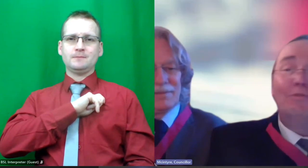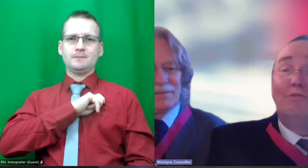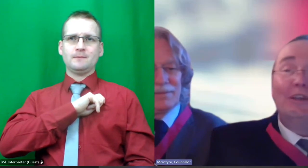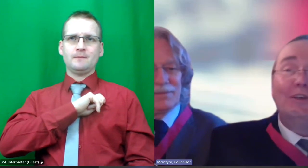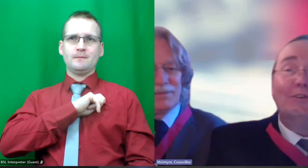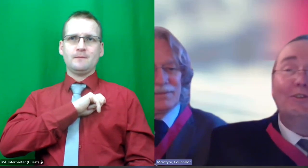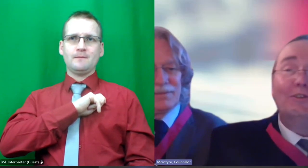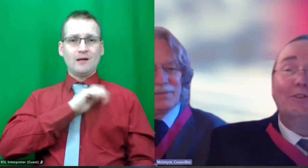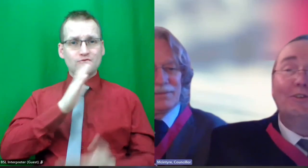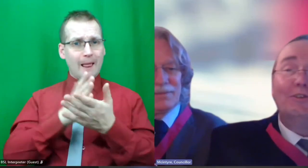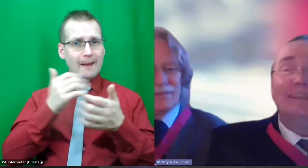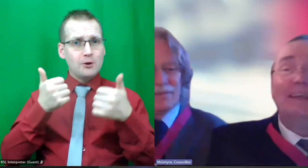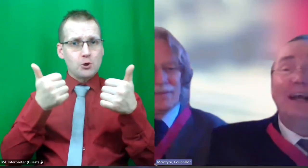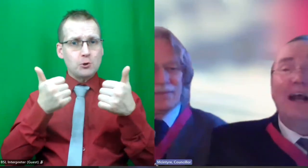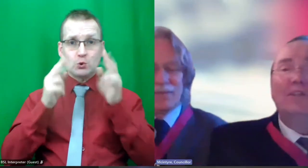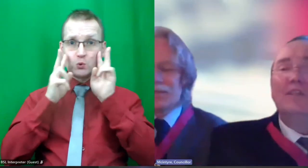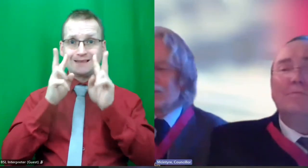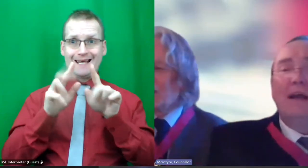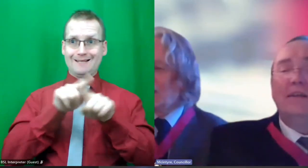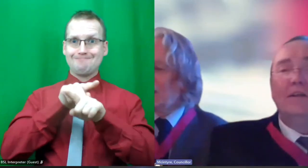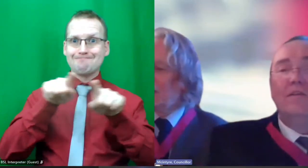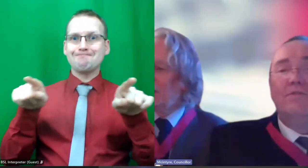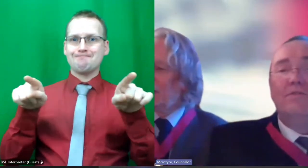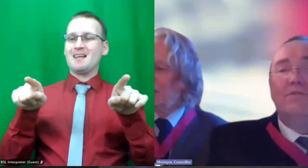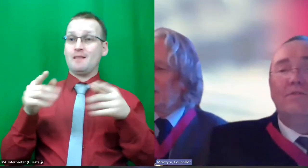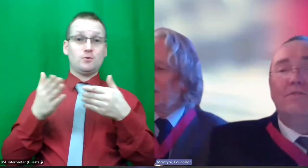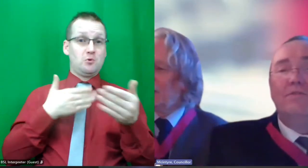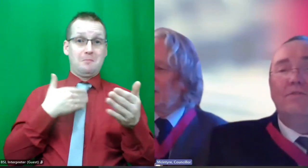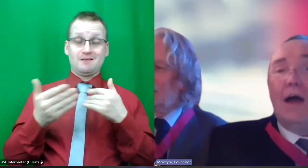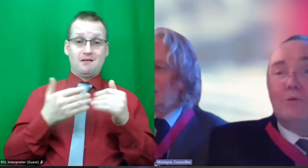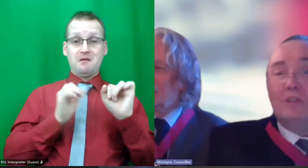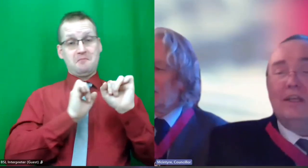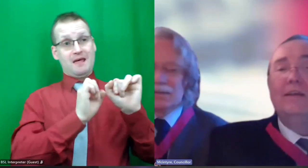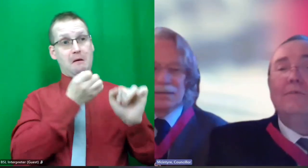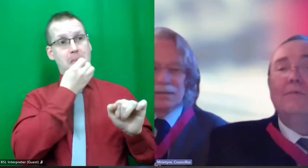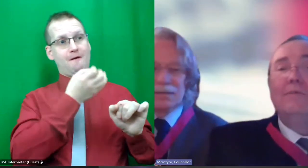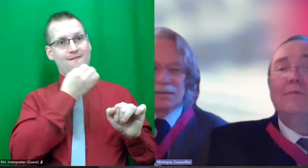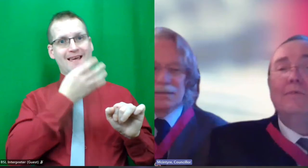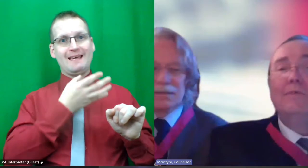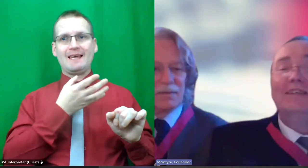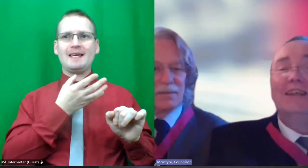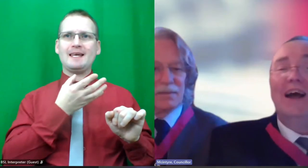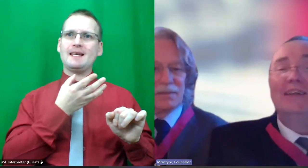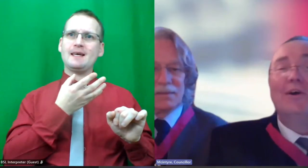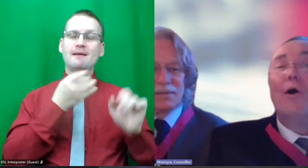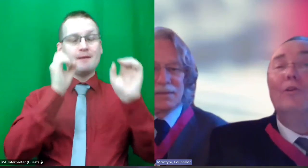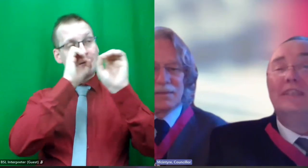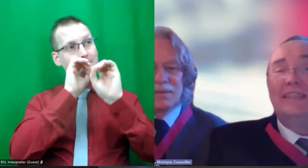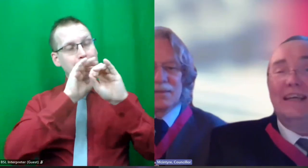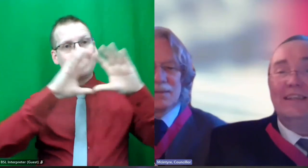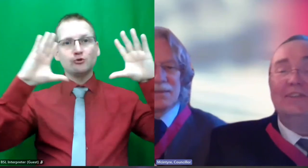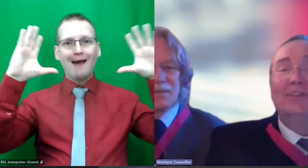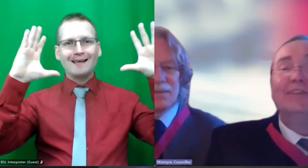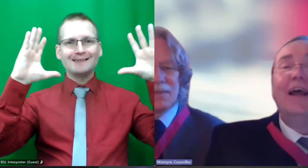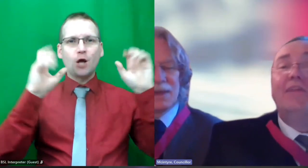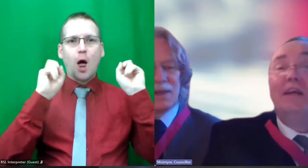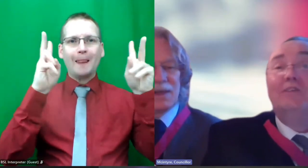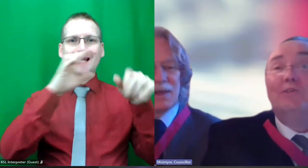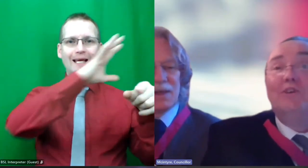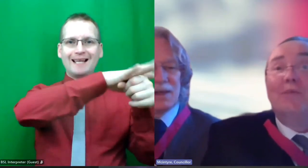And it was really good to see that despite the lovely, I would say, picturesque and holiday